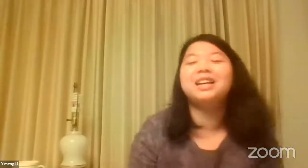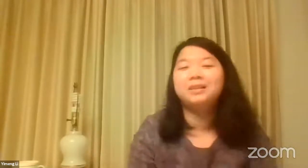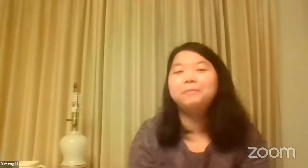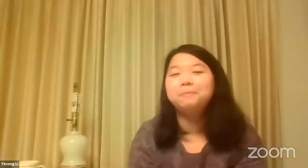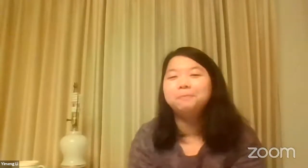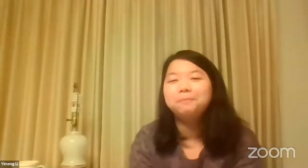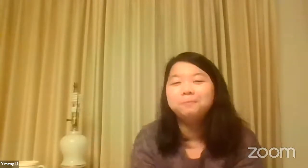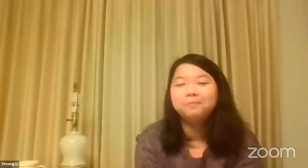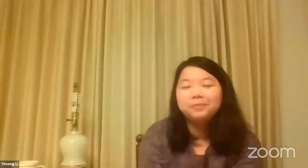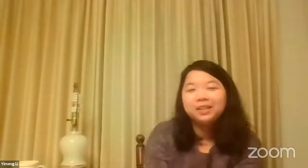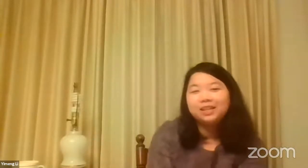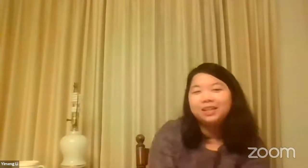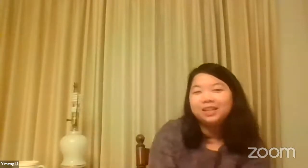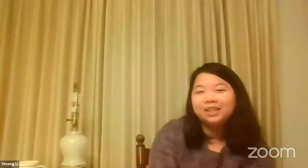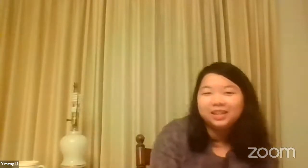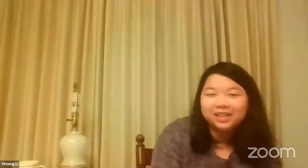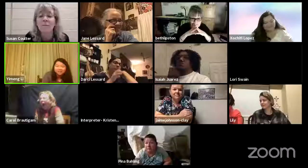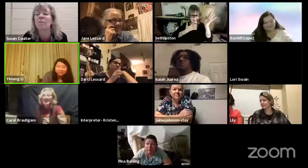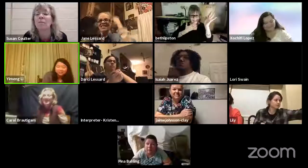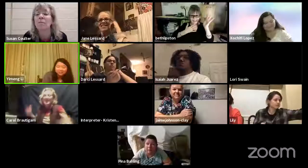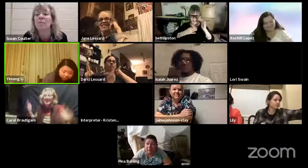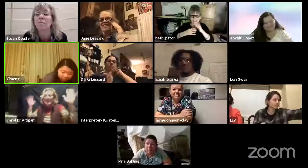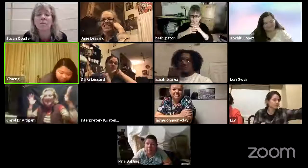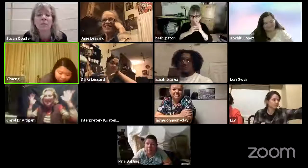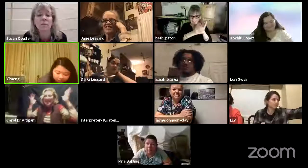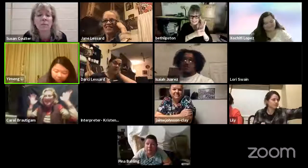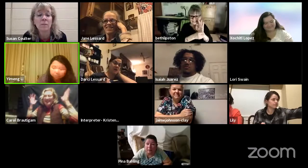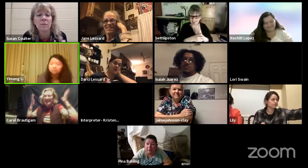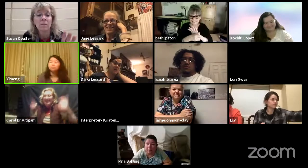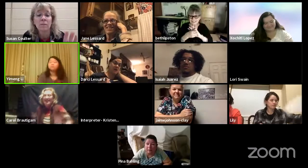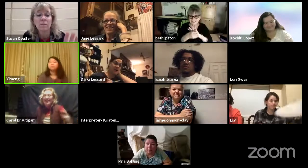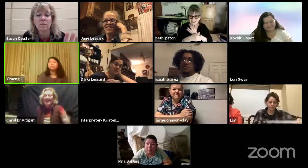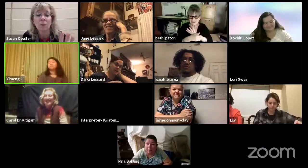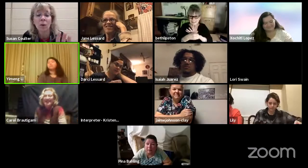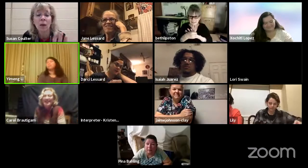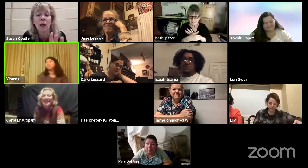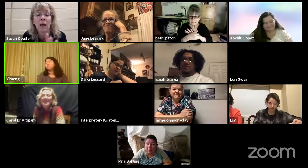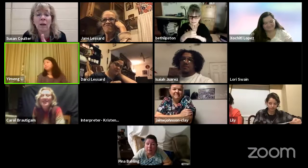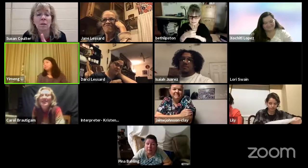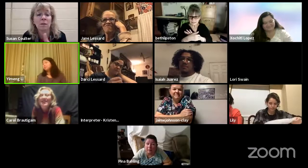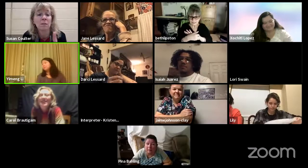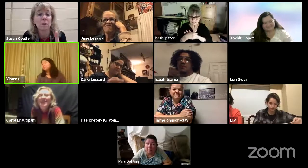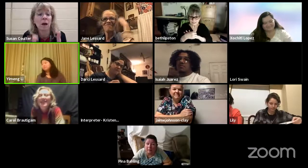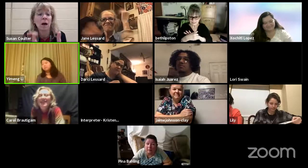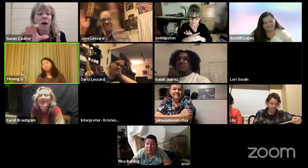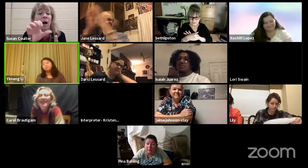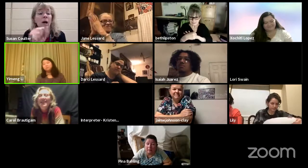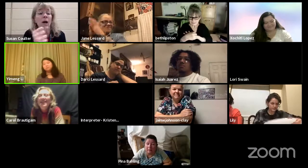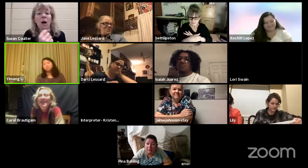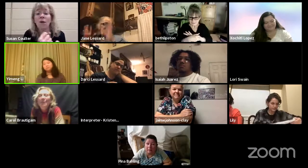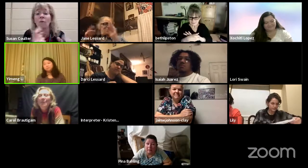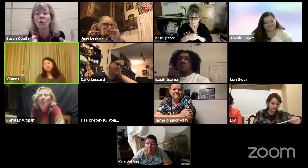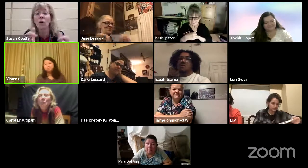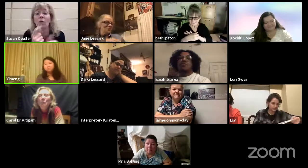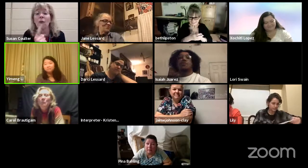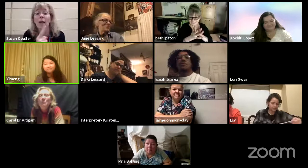She used to run the store and talk upstairs. She retired now? No, sadly, we lost her about 5 years ago. Oh, I'm